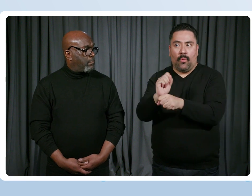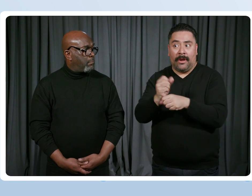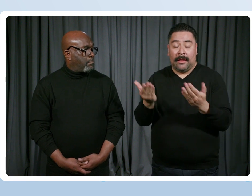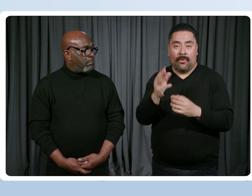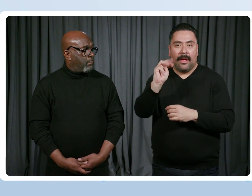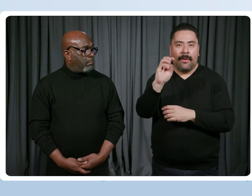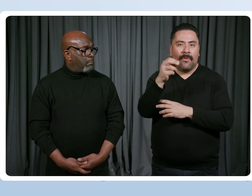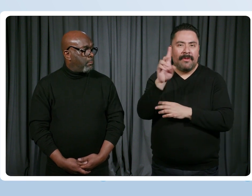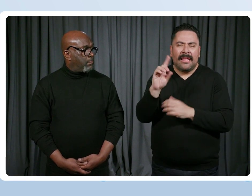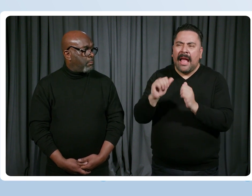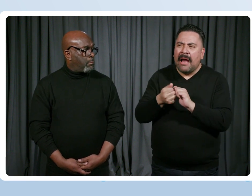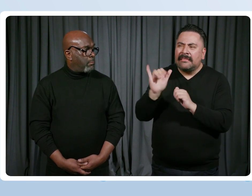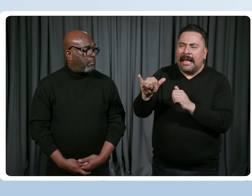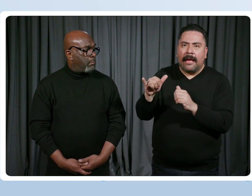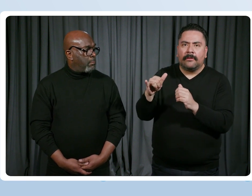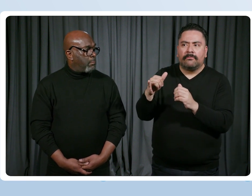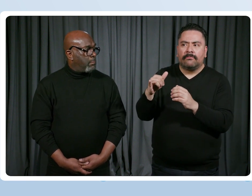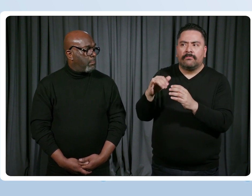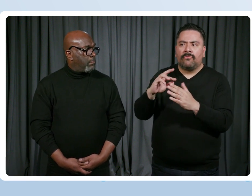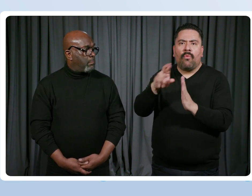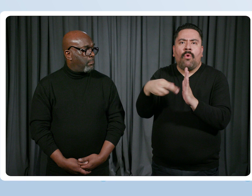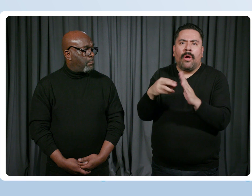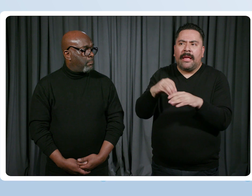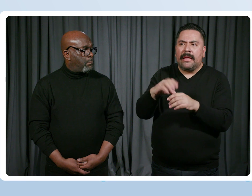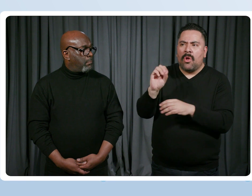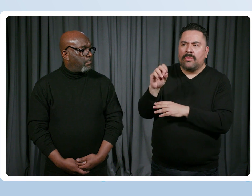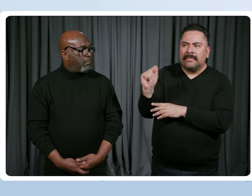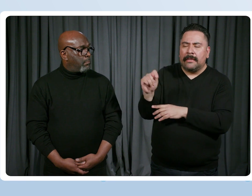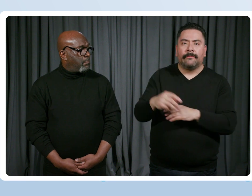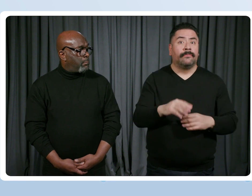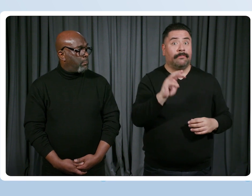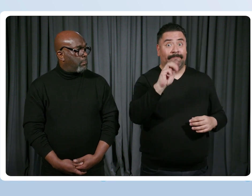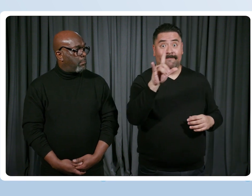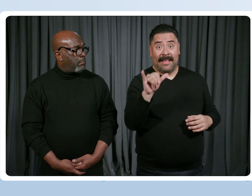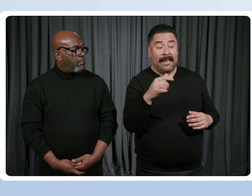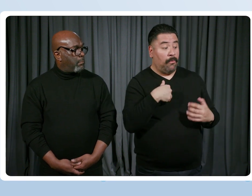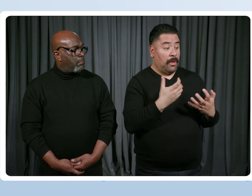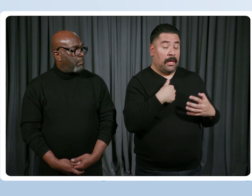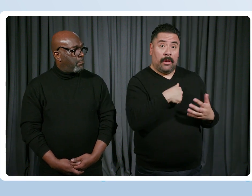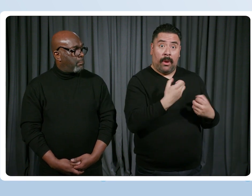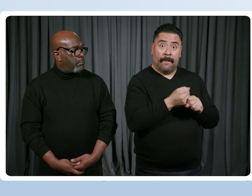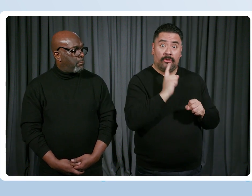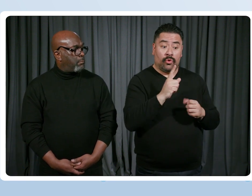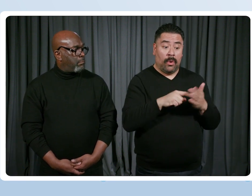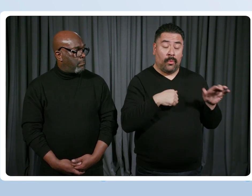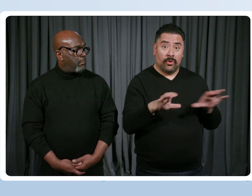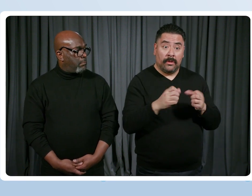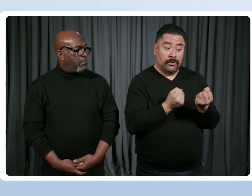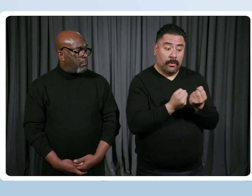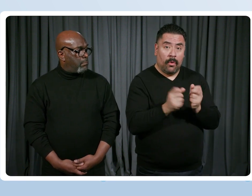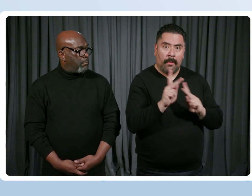MOPD. How does that play a role in occupational therapy? So we want to make sure that the things that we're doing to support and help people